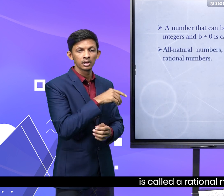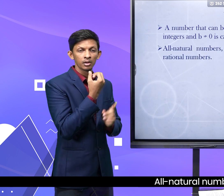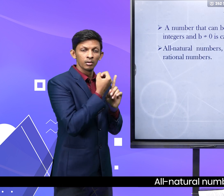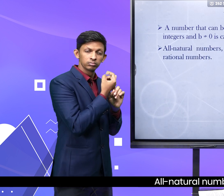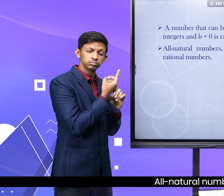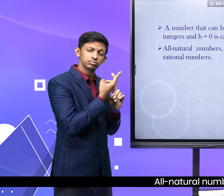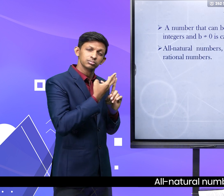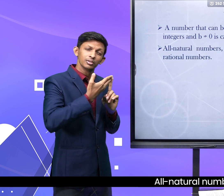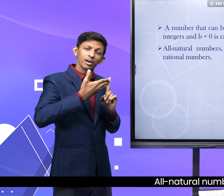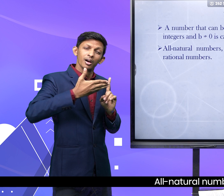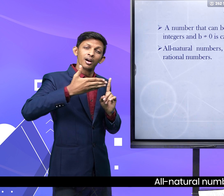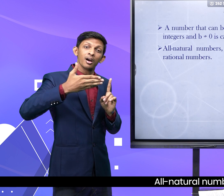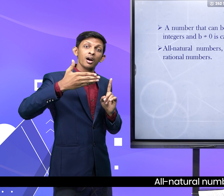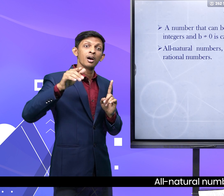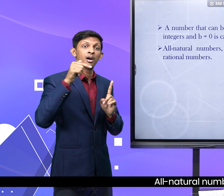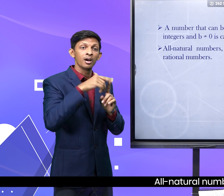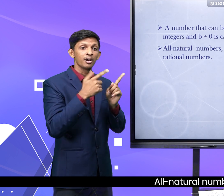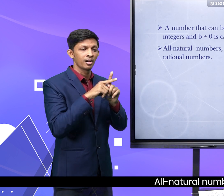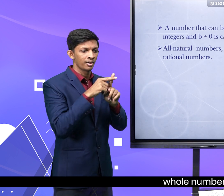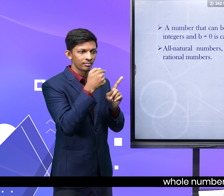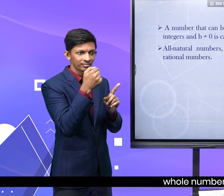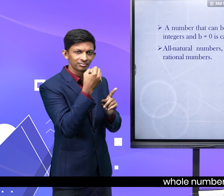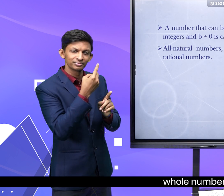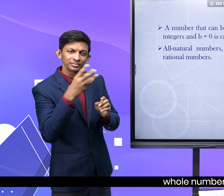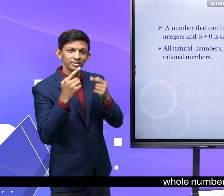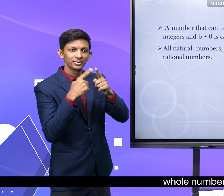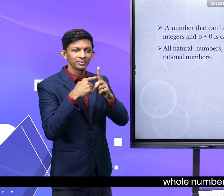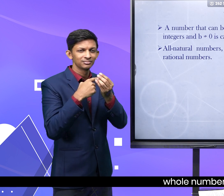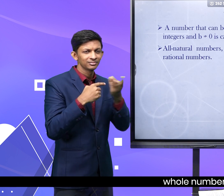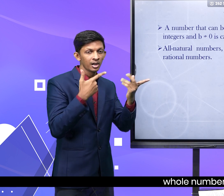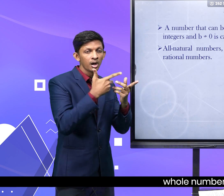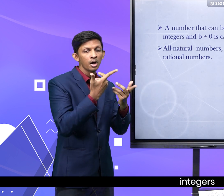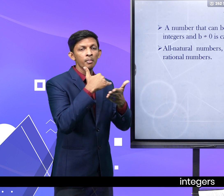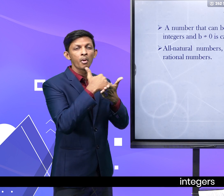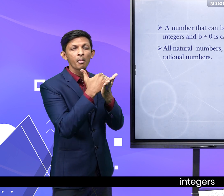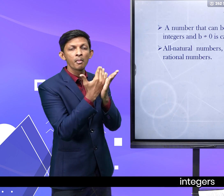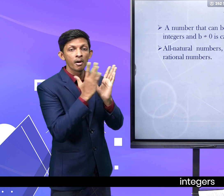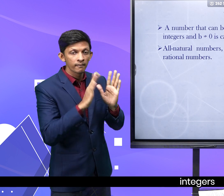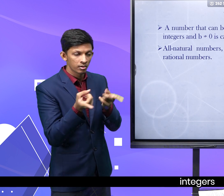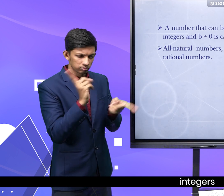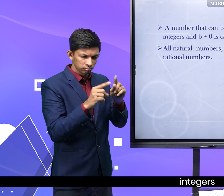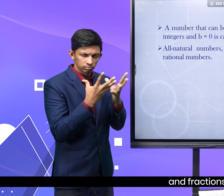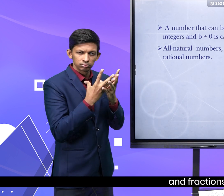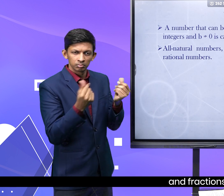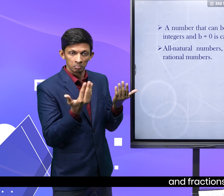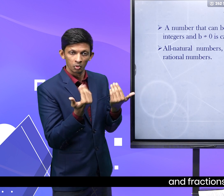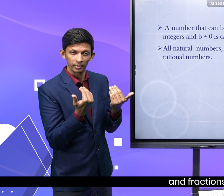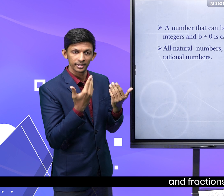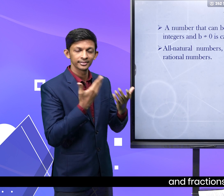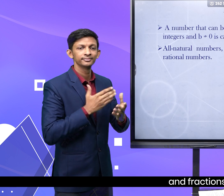All natural numbers, whole numbers, integers and fractions